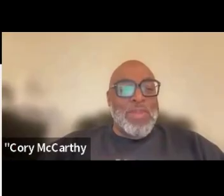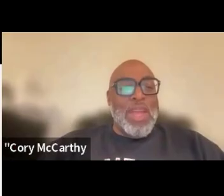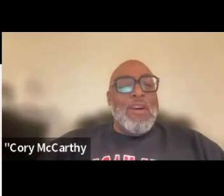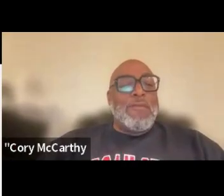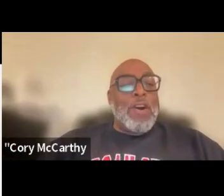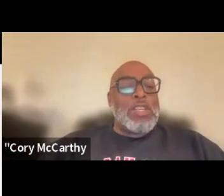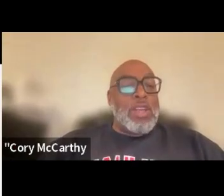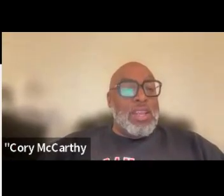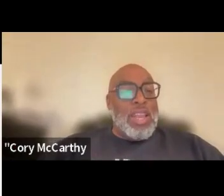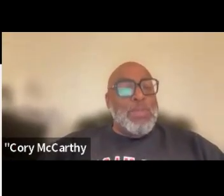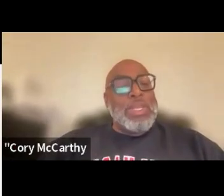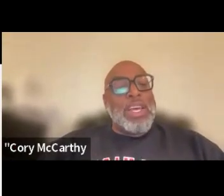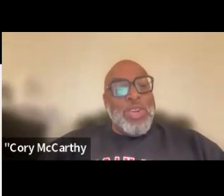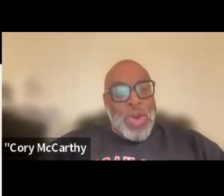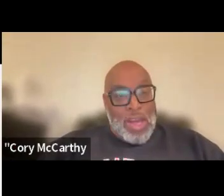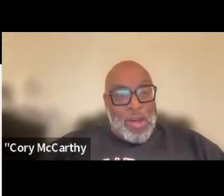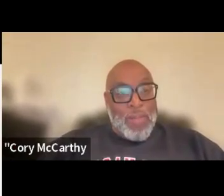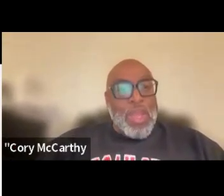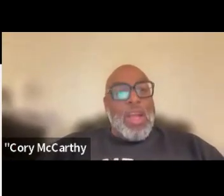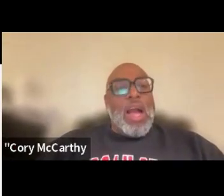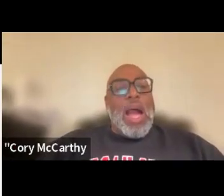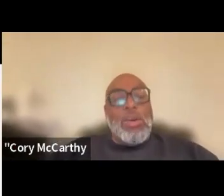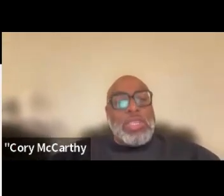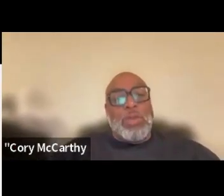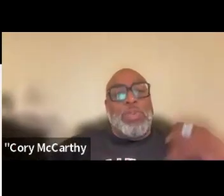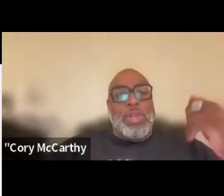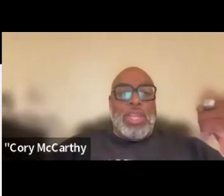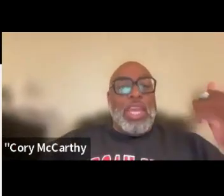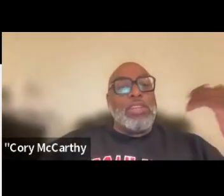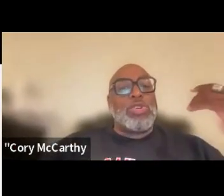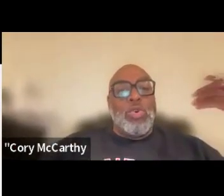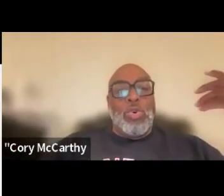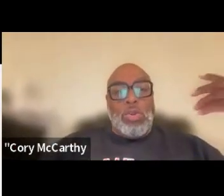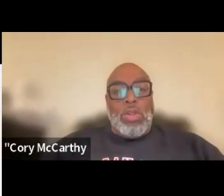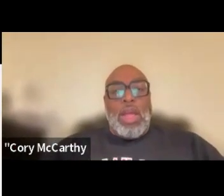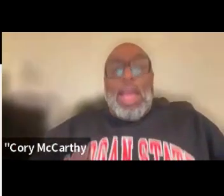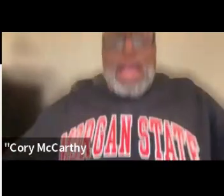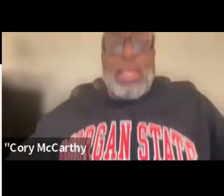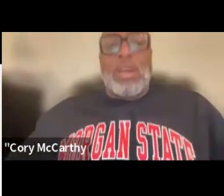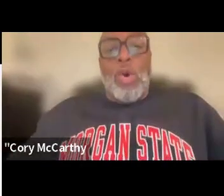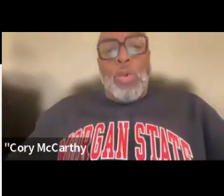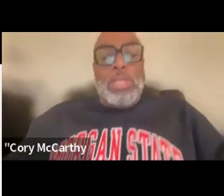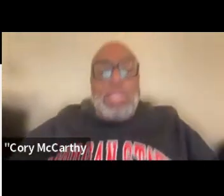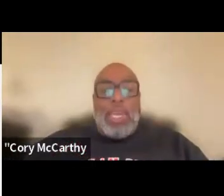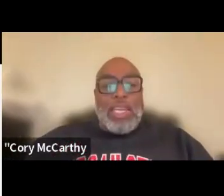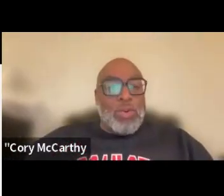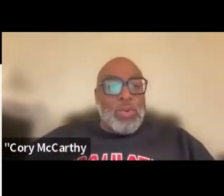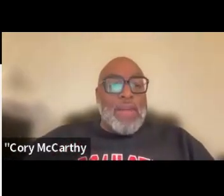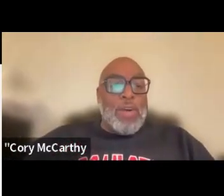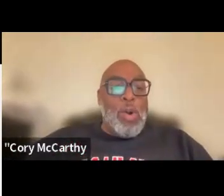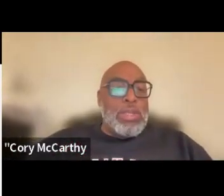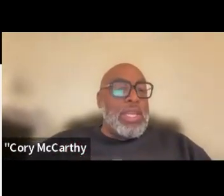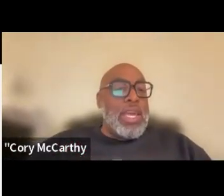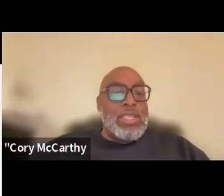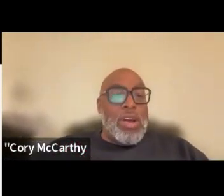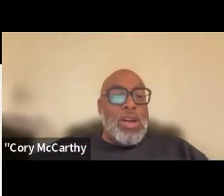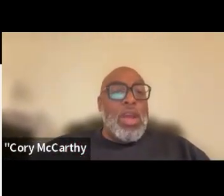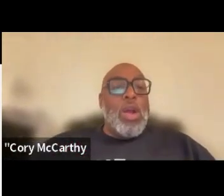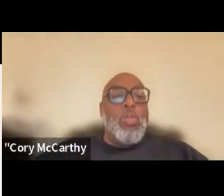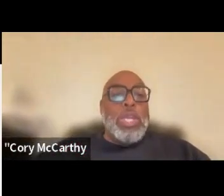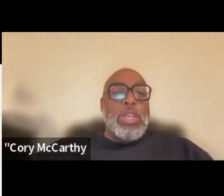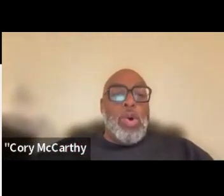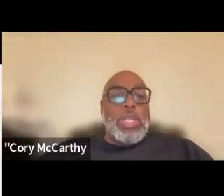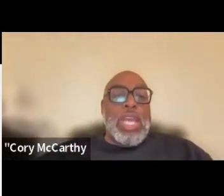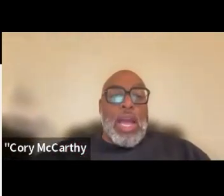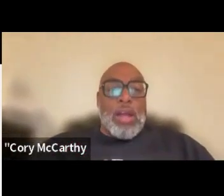to interrupt. First, let me tell you how. Housing stability. Each school has a homeless liaison, will have a homeless